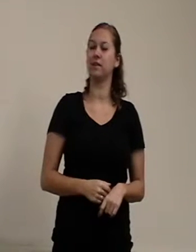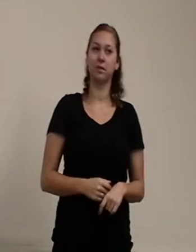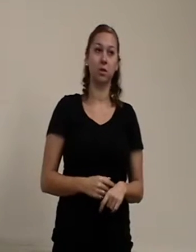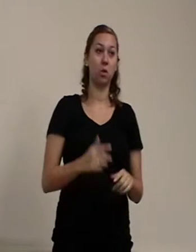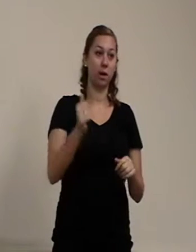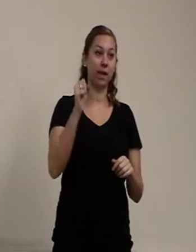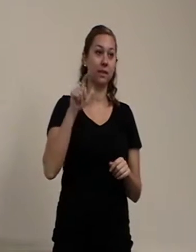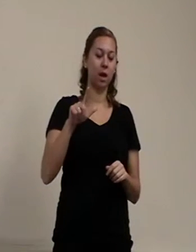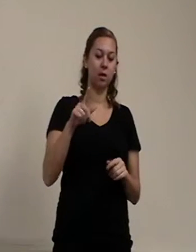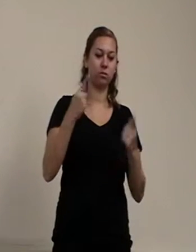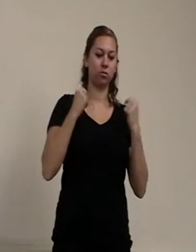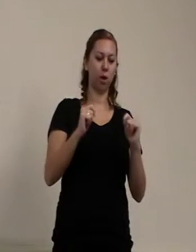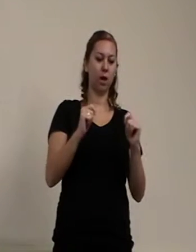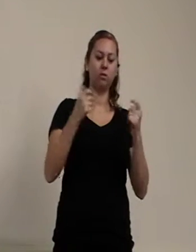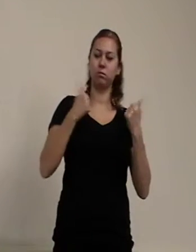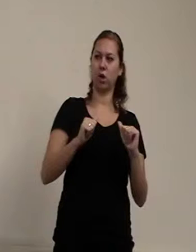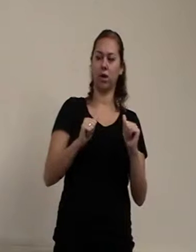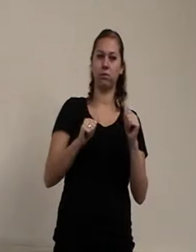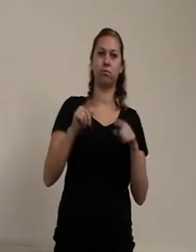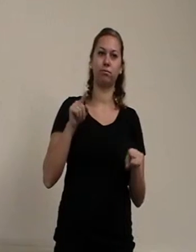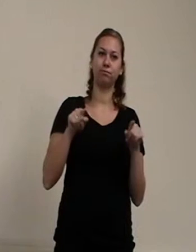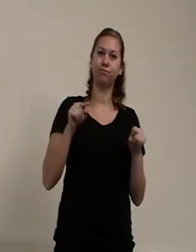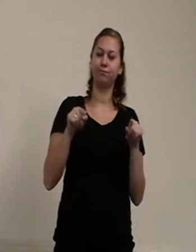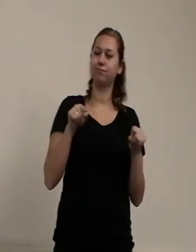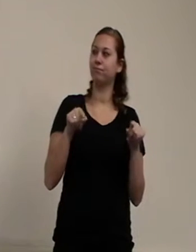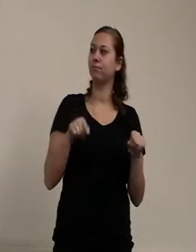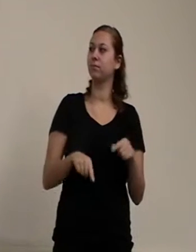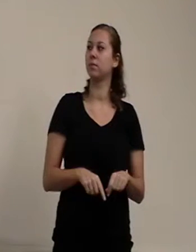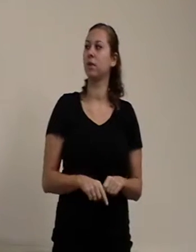or try. Okay. That sign in ISL is try.